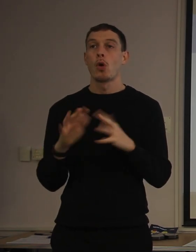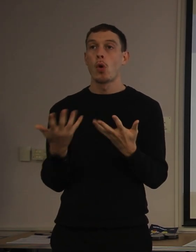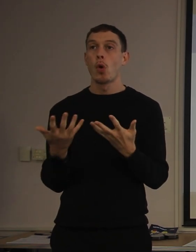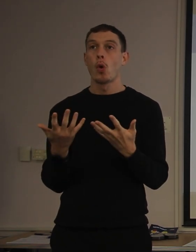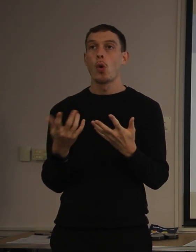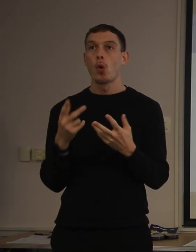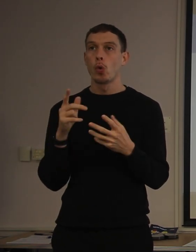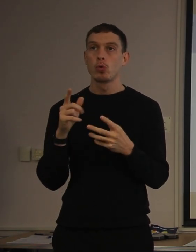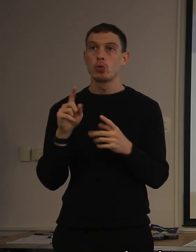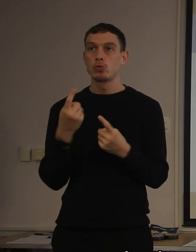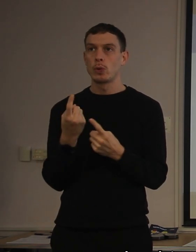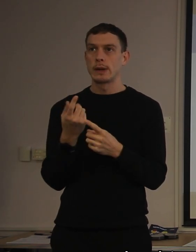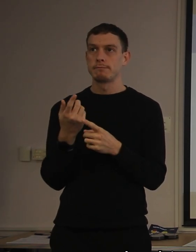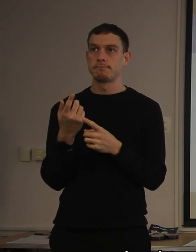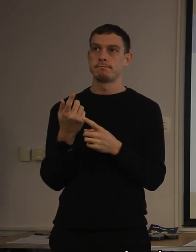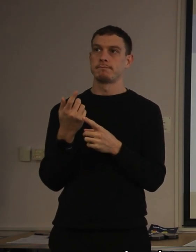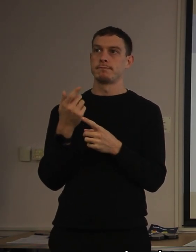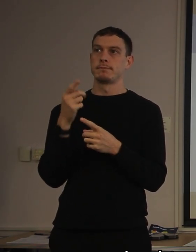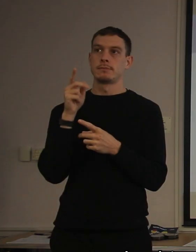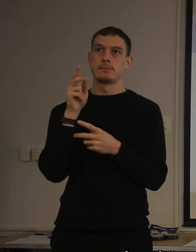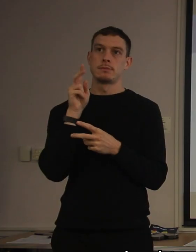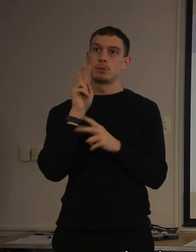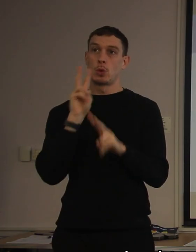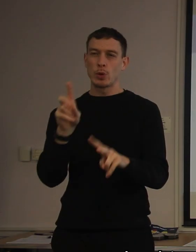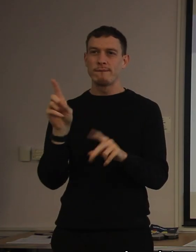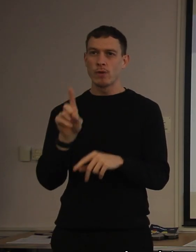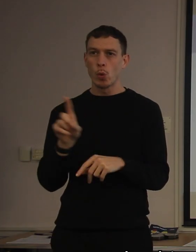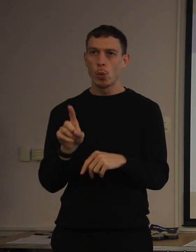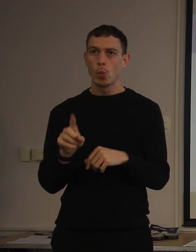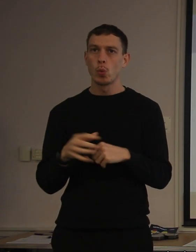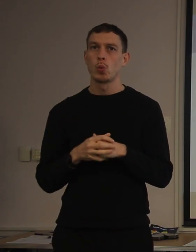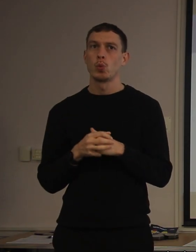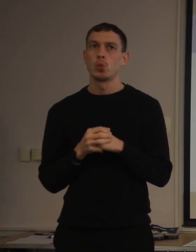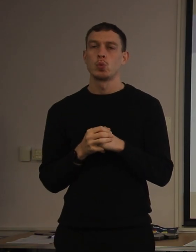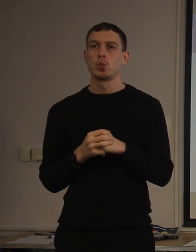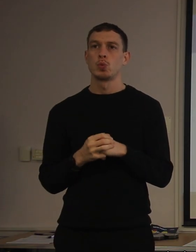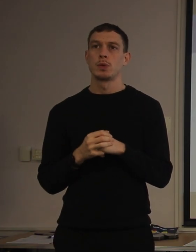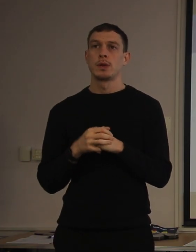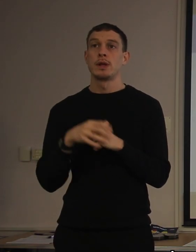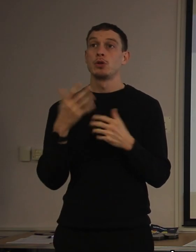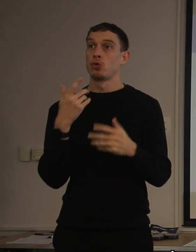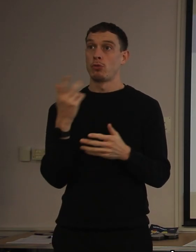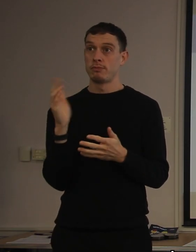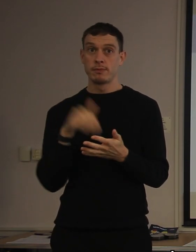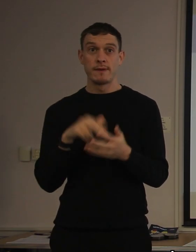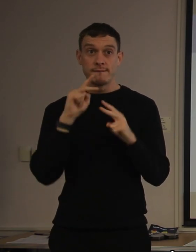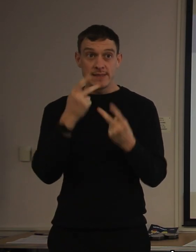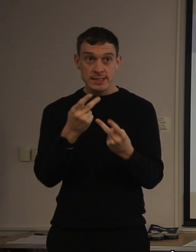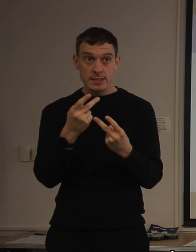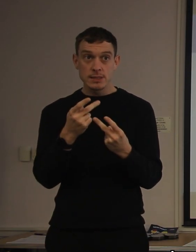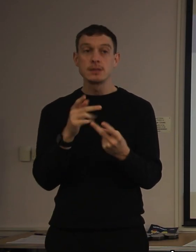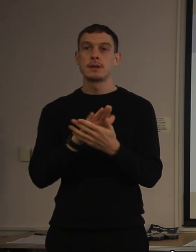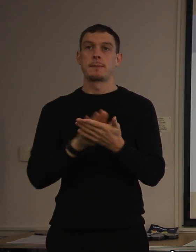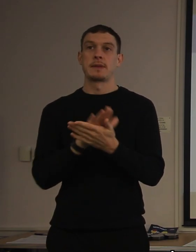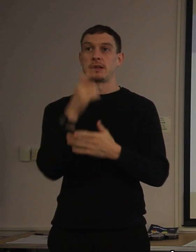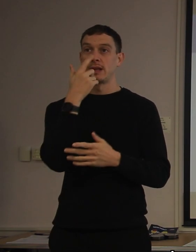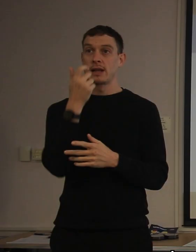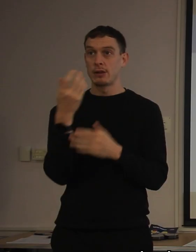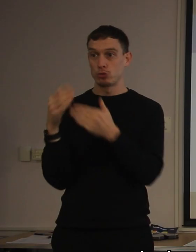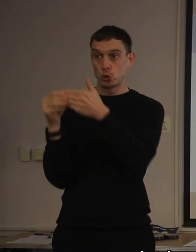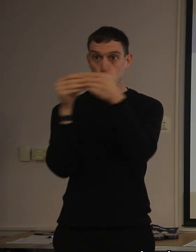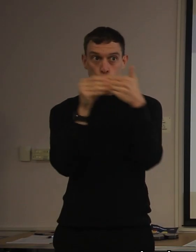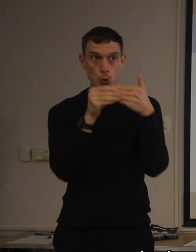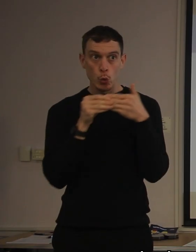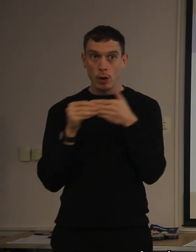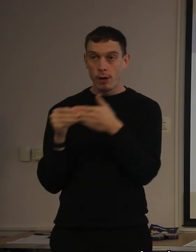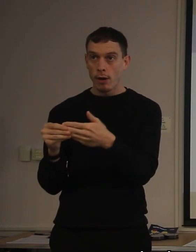what it is that you're looking for. So whenever you come and visit the Reuse Hub, there's always somebody that can give you a wee tour or